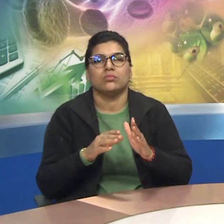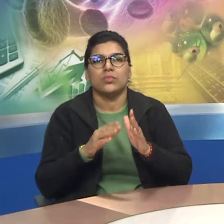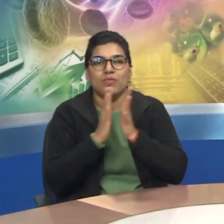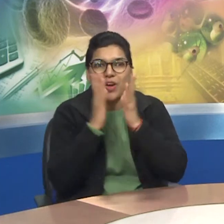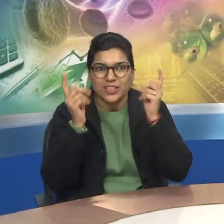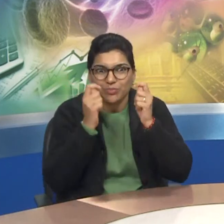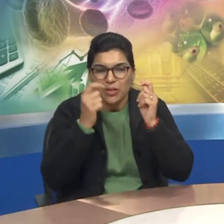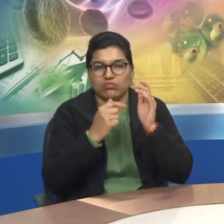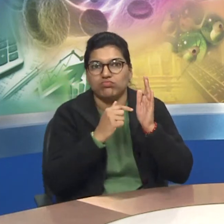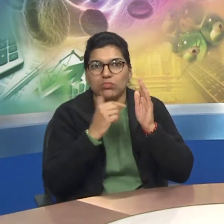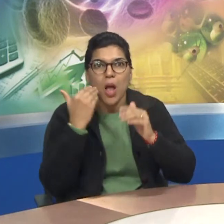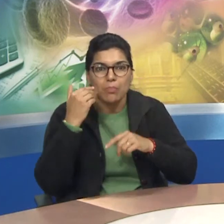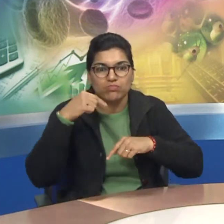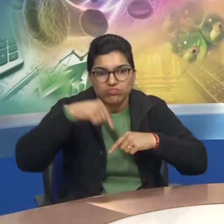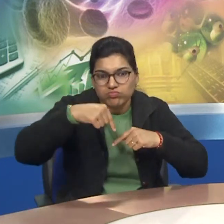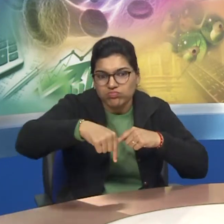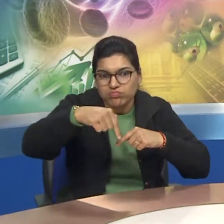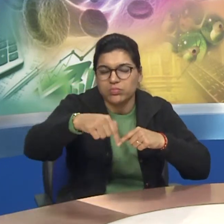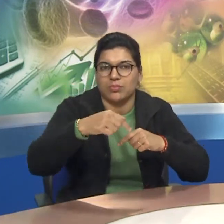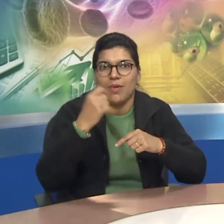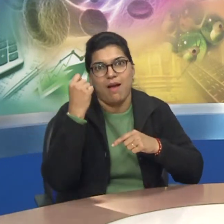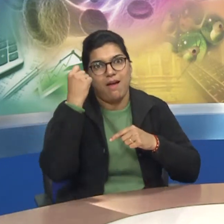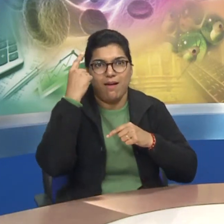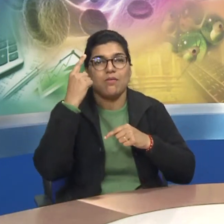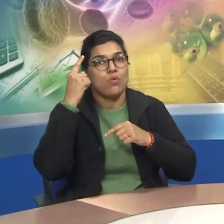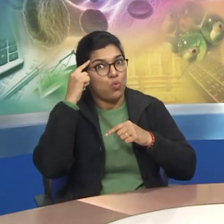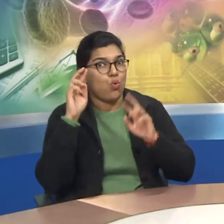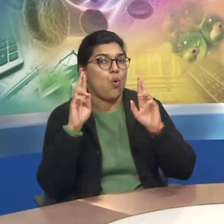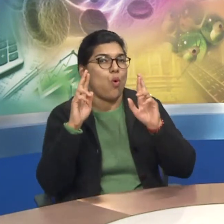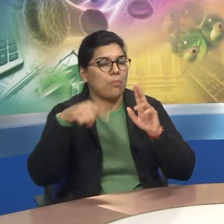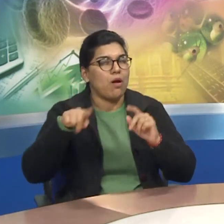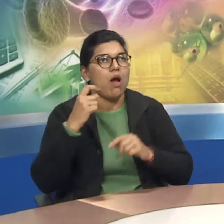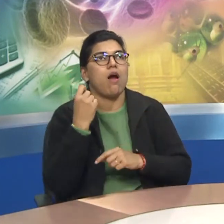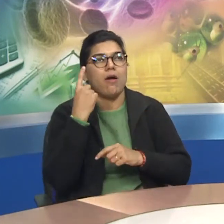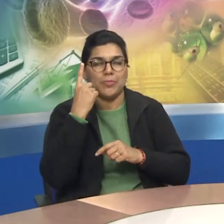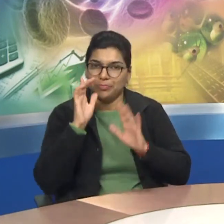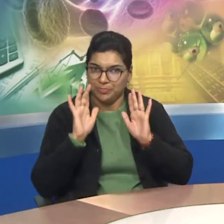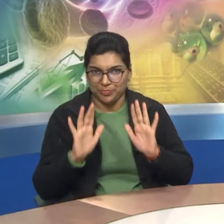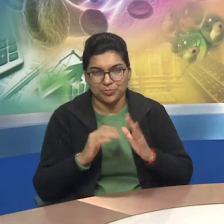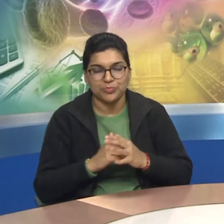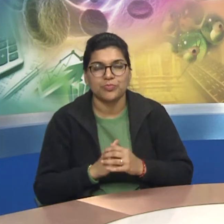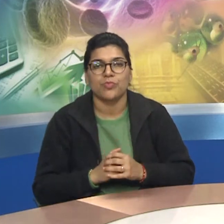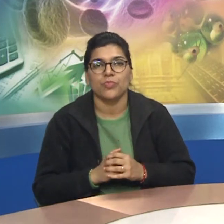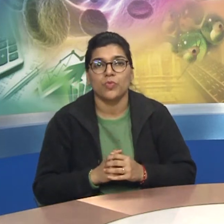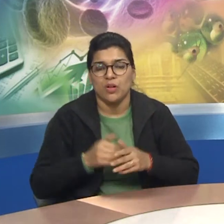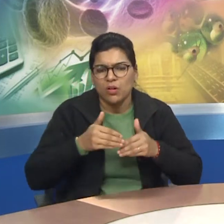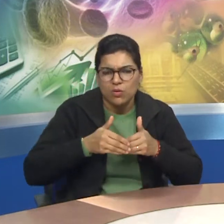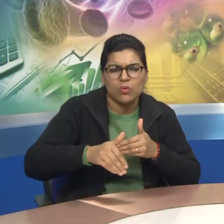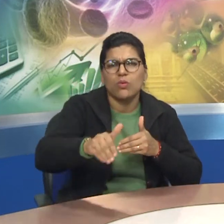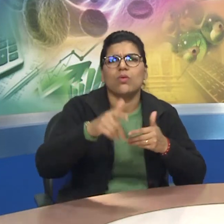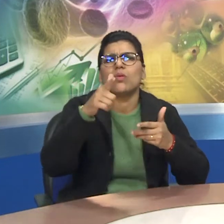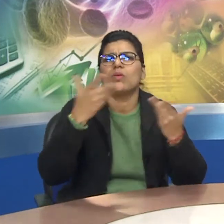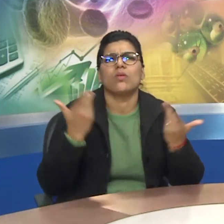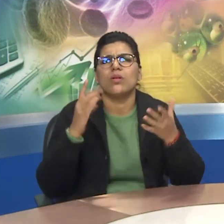So far we have understood the lesson, and we also understood about different festivals which are important.